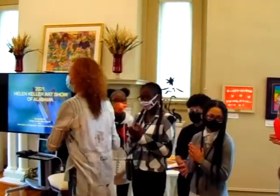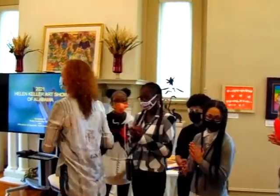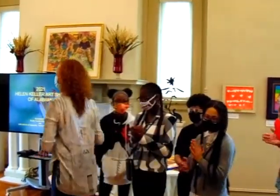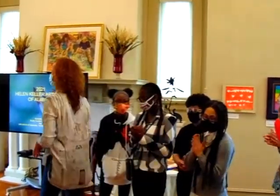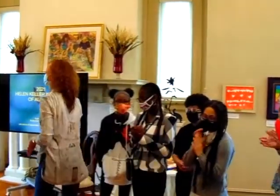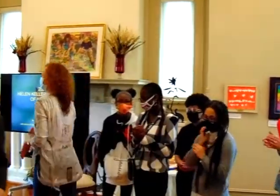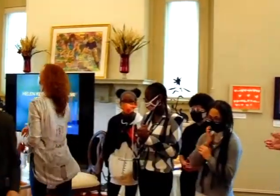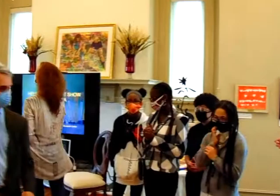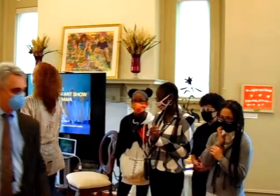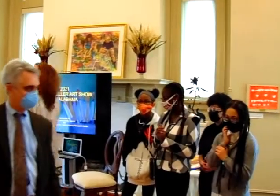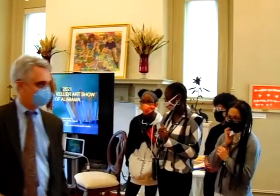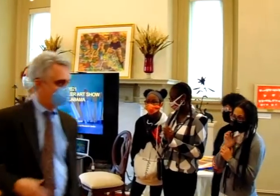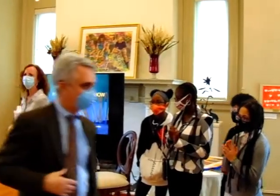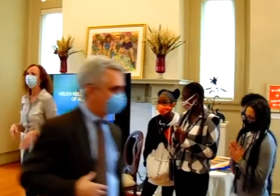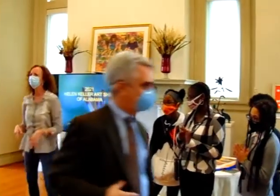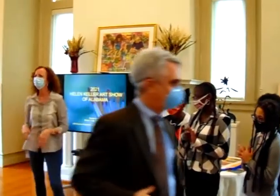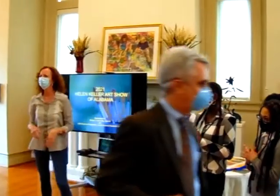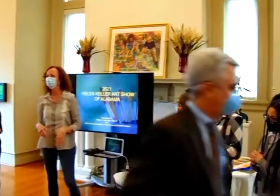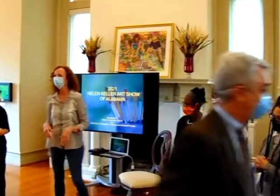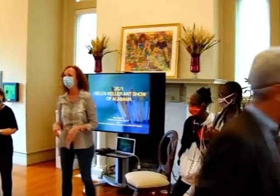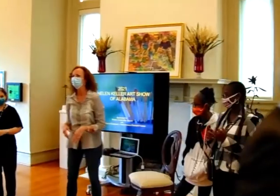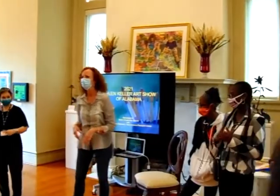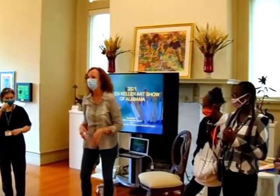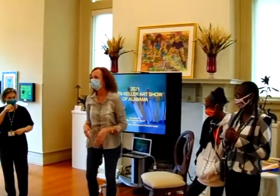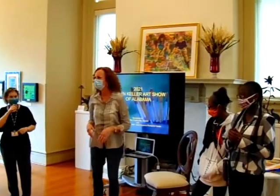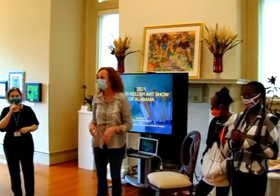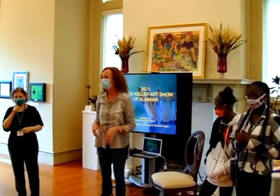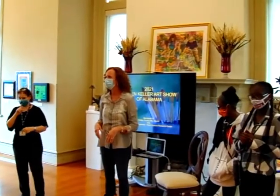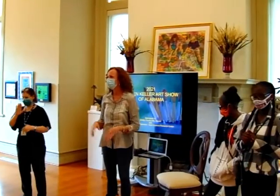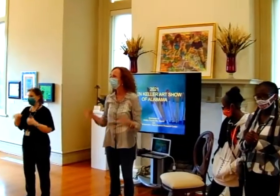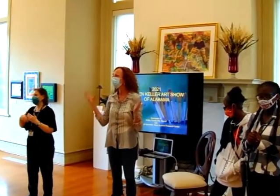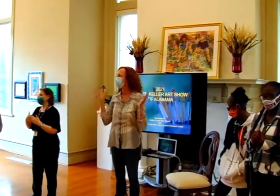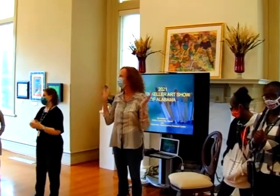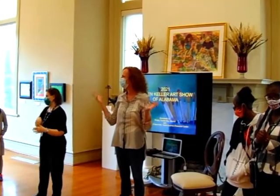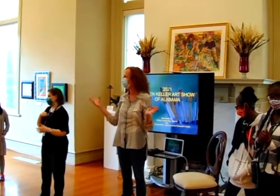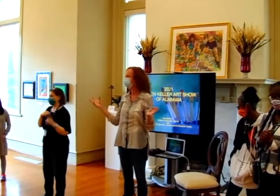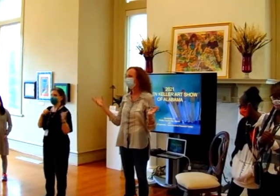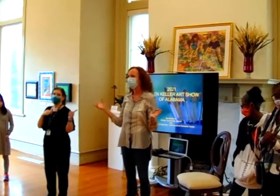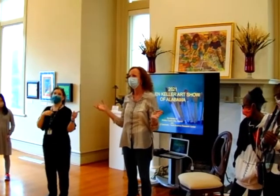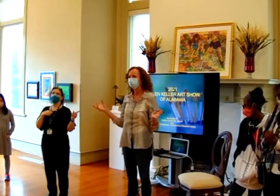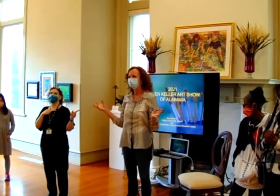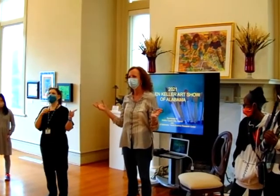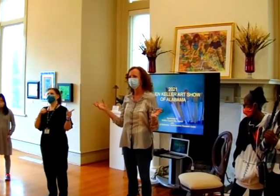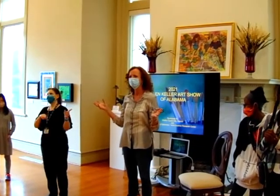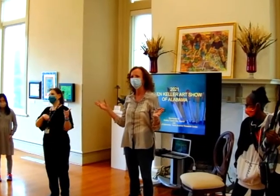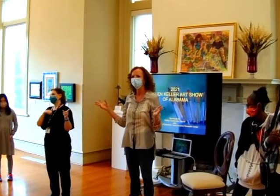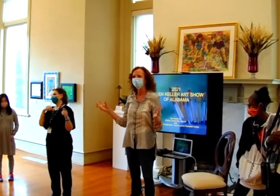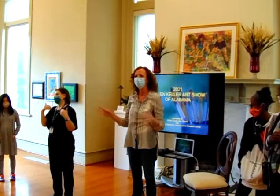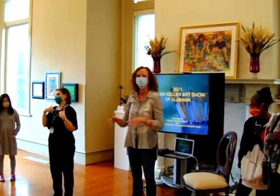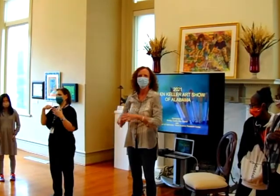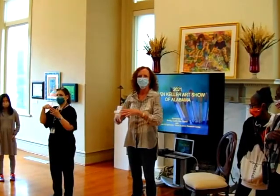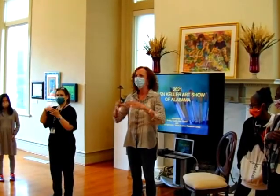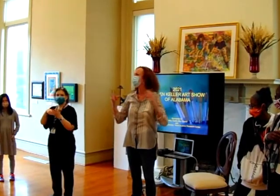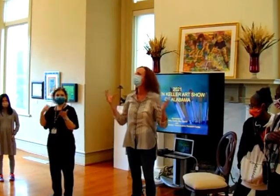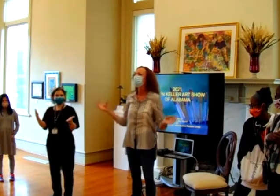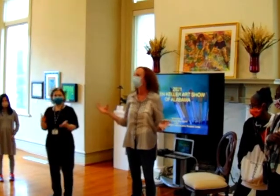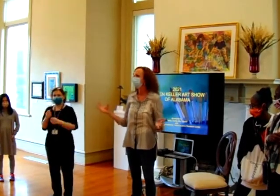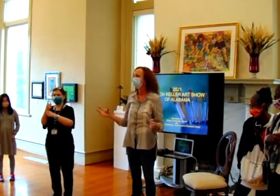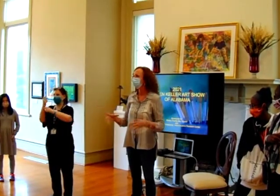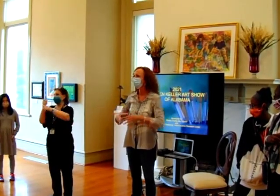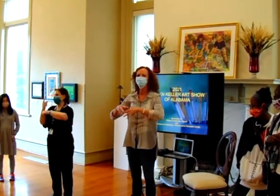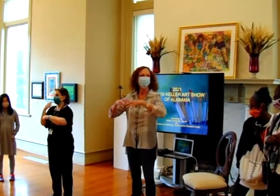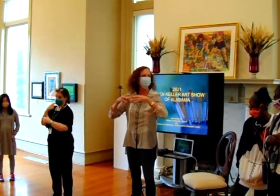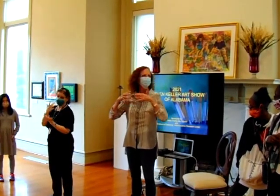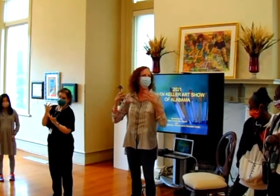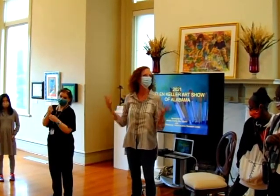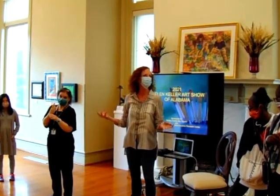Doug. And yes, we are all proud of you. I am so proud to have this exhibit here every year. And I say every year it's